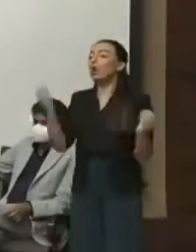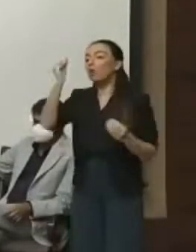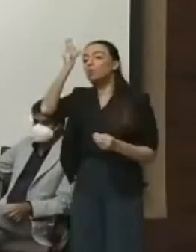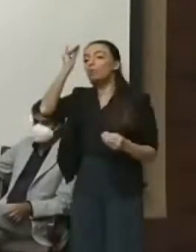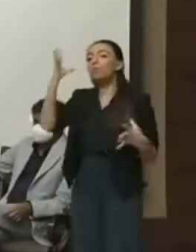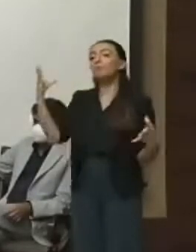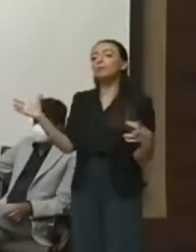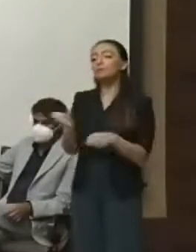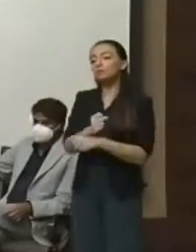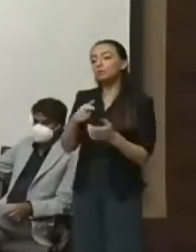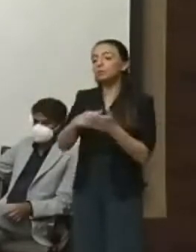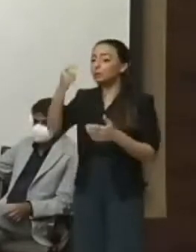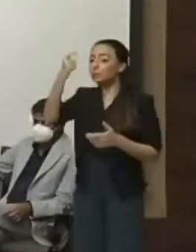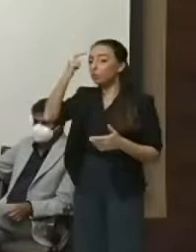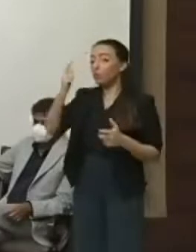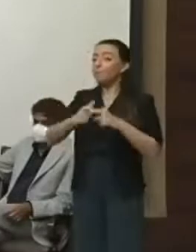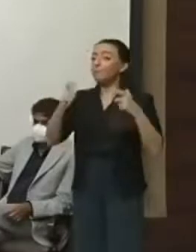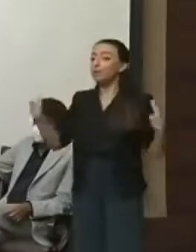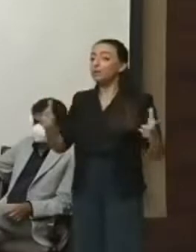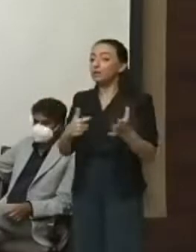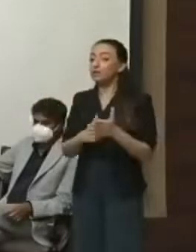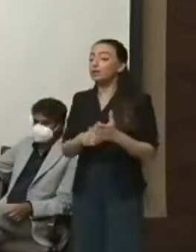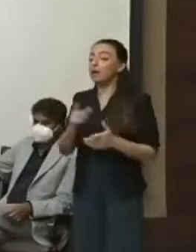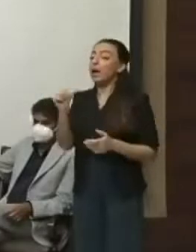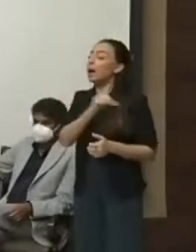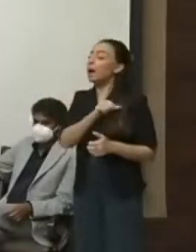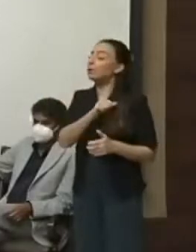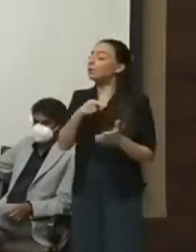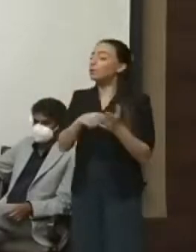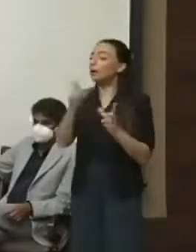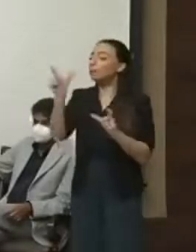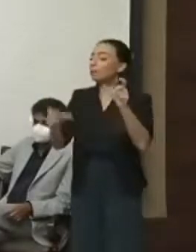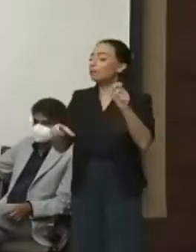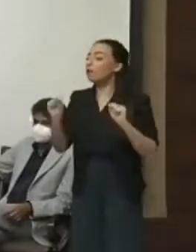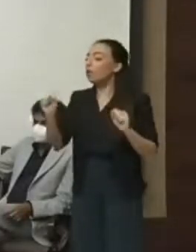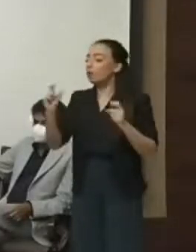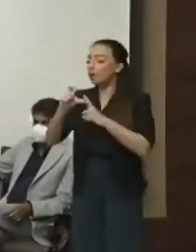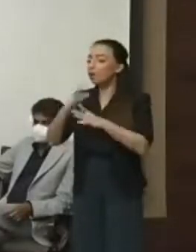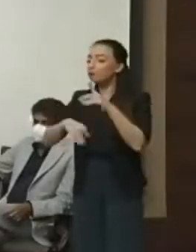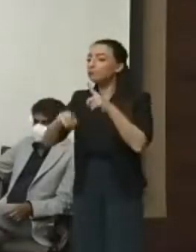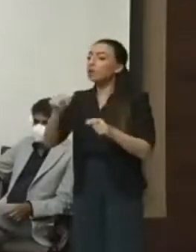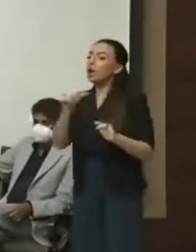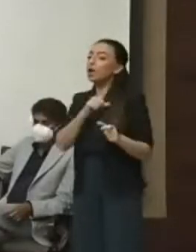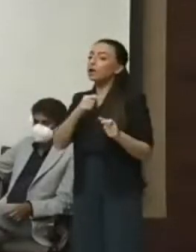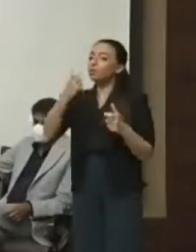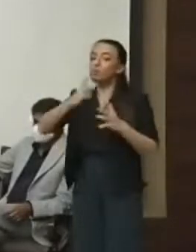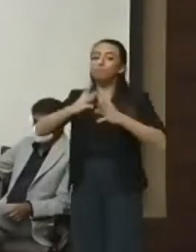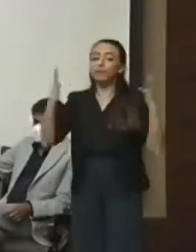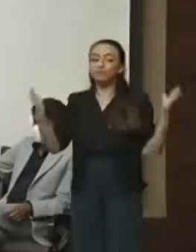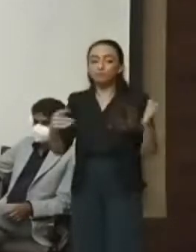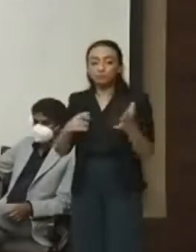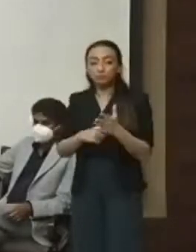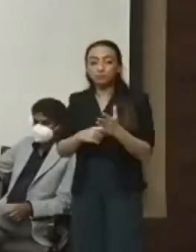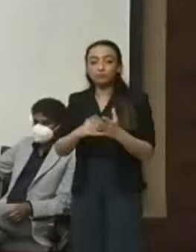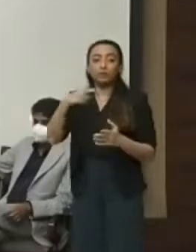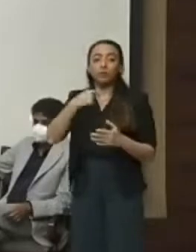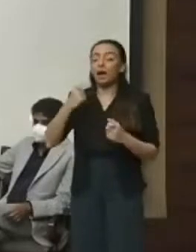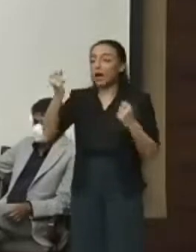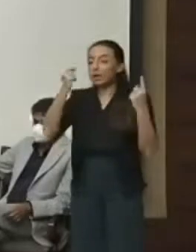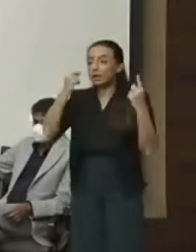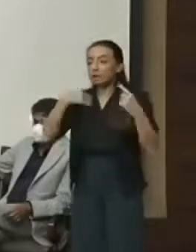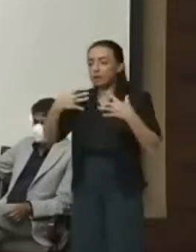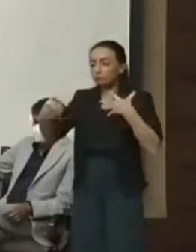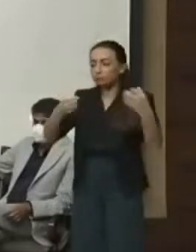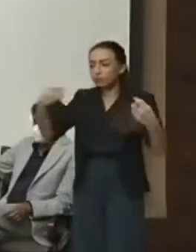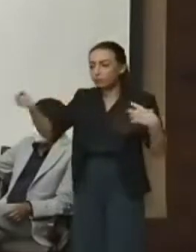disability. There's a problem with attitudes that people have towards disability. There's a problem with the understanding that